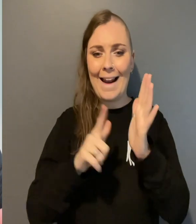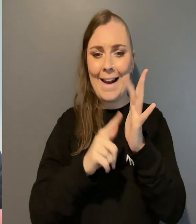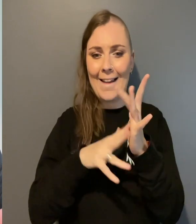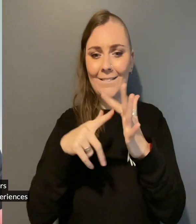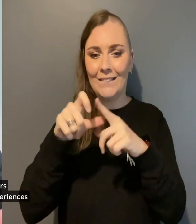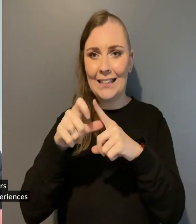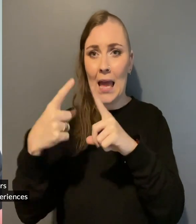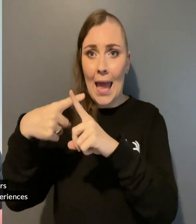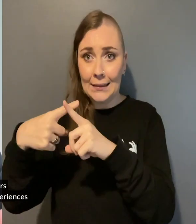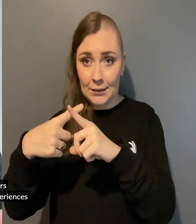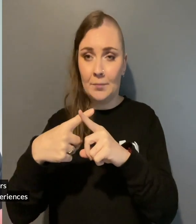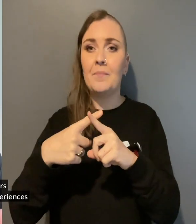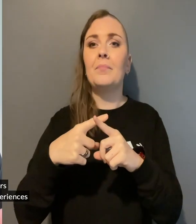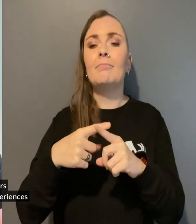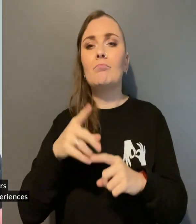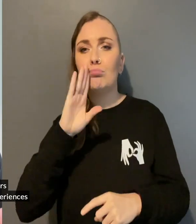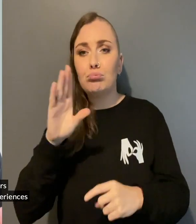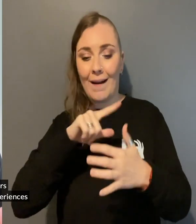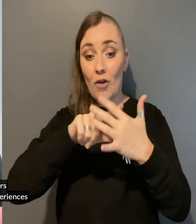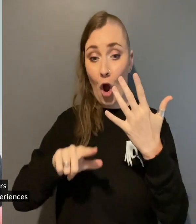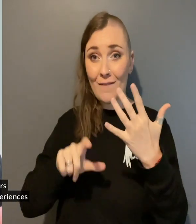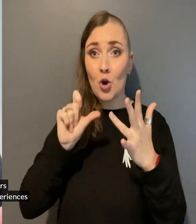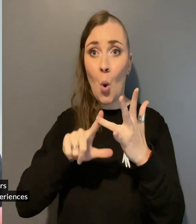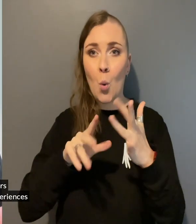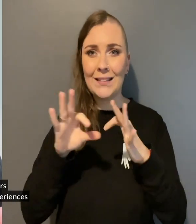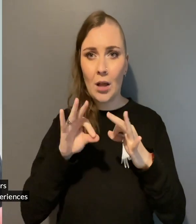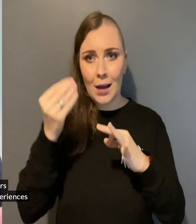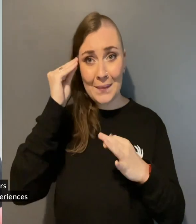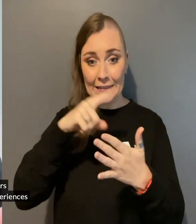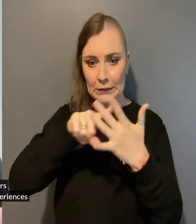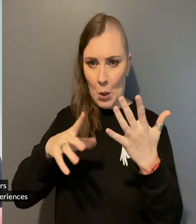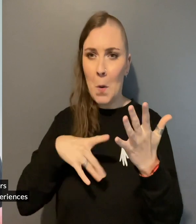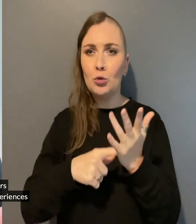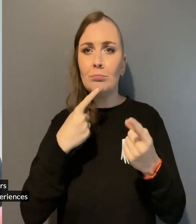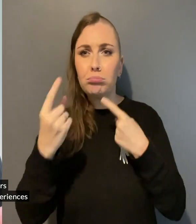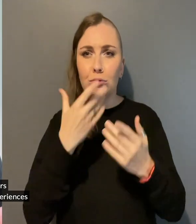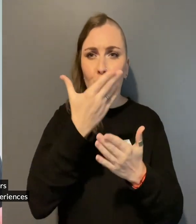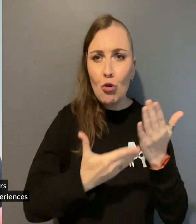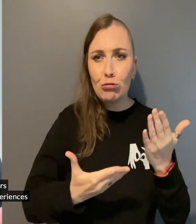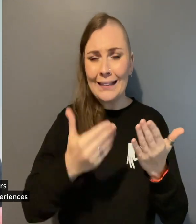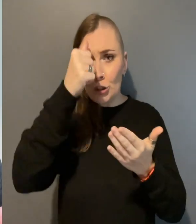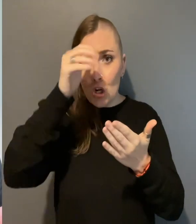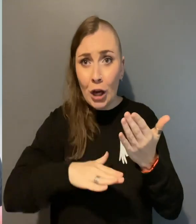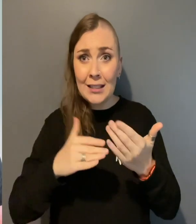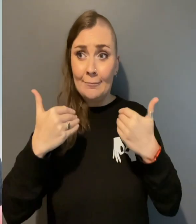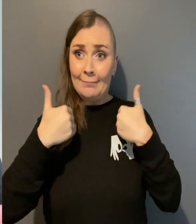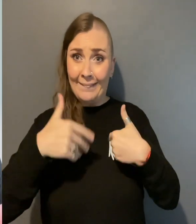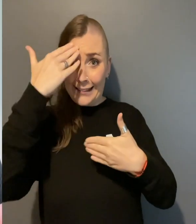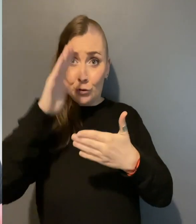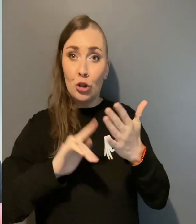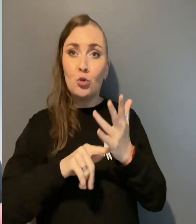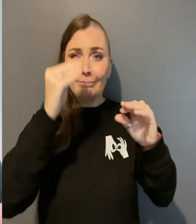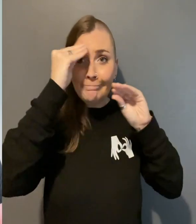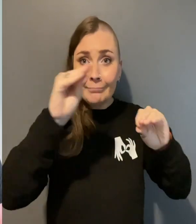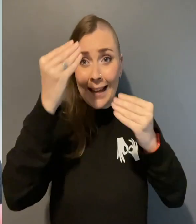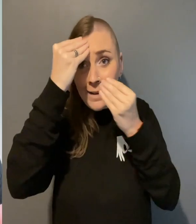five of our summit co-design committee members wanted to share their stories knowledge and lived experiences to educate